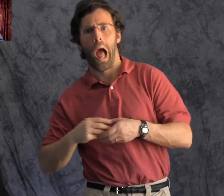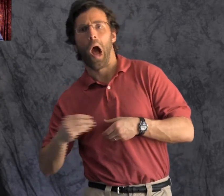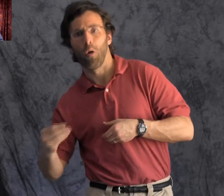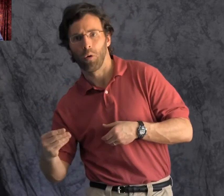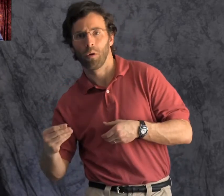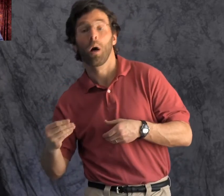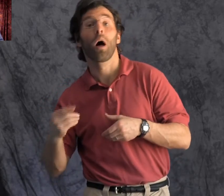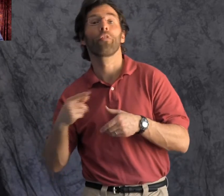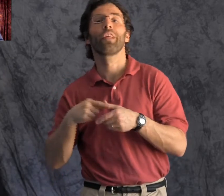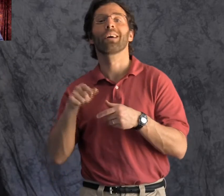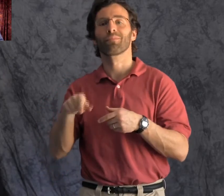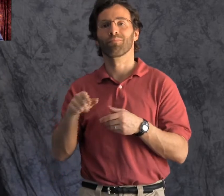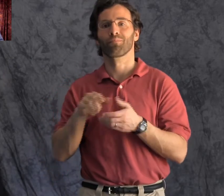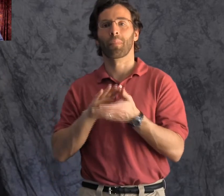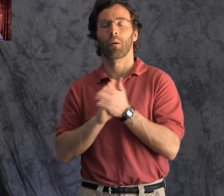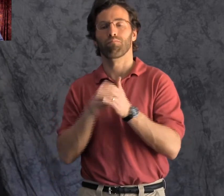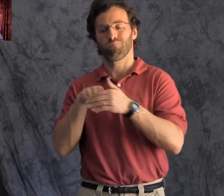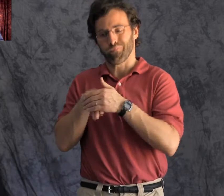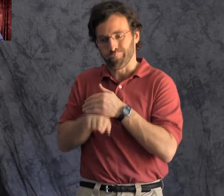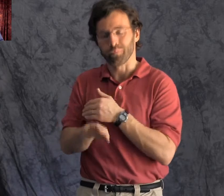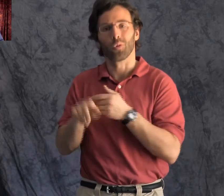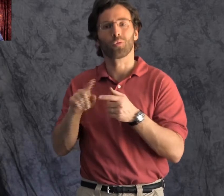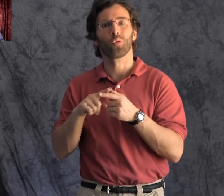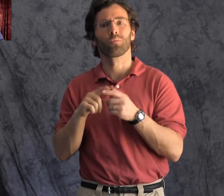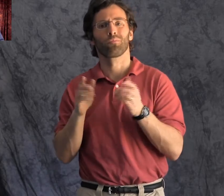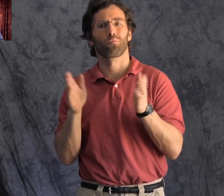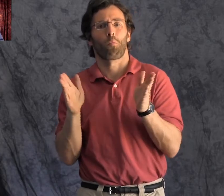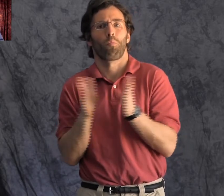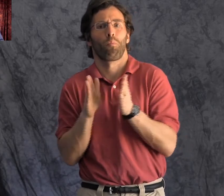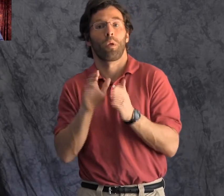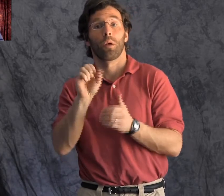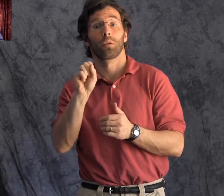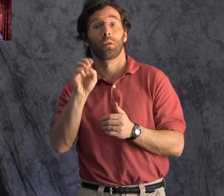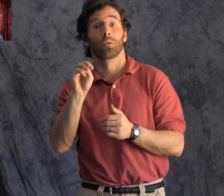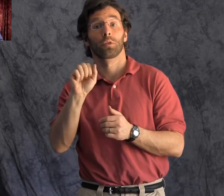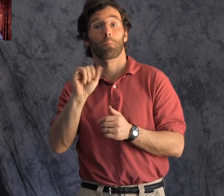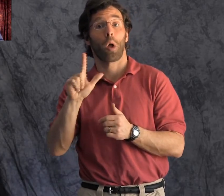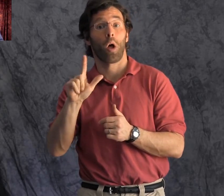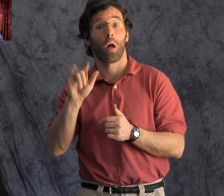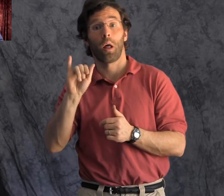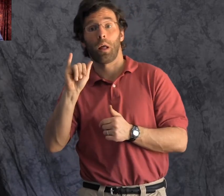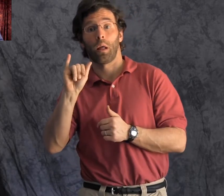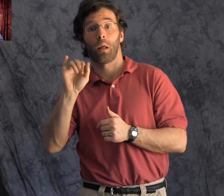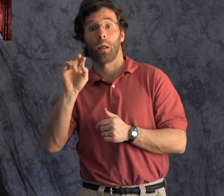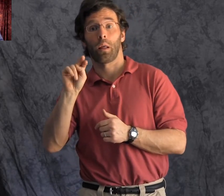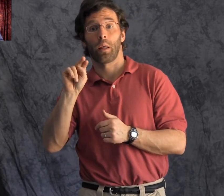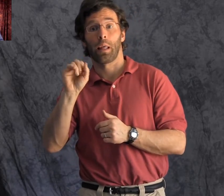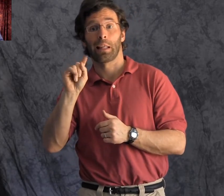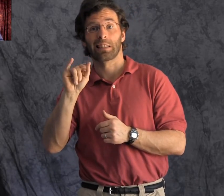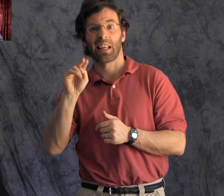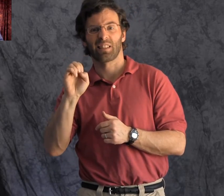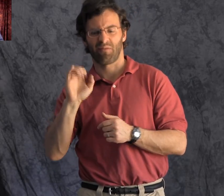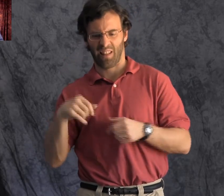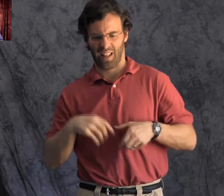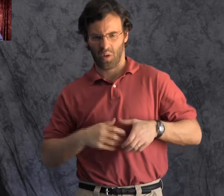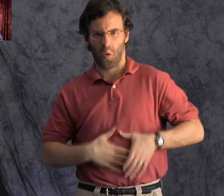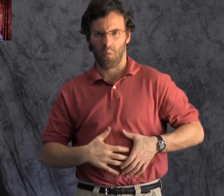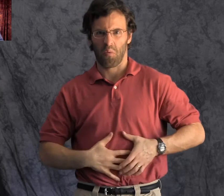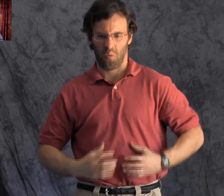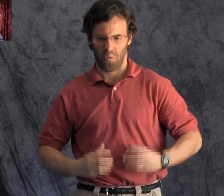macromolecules, things like fats and sugars and proteins, down into their smallest, most usable components. Food does spend